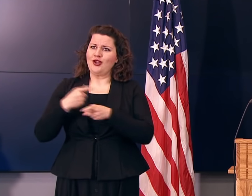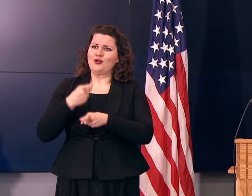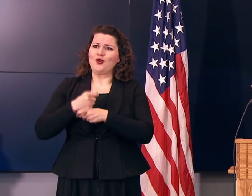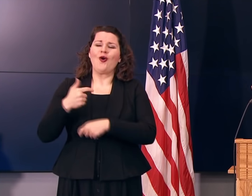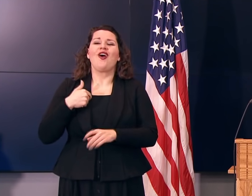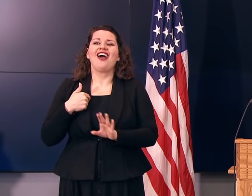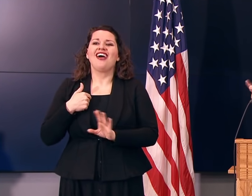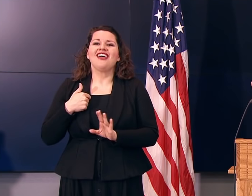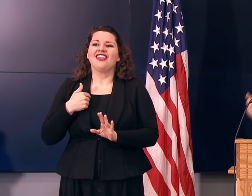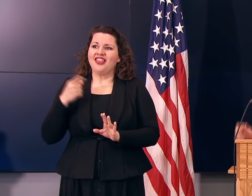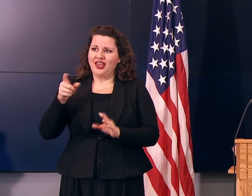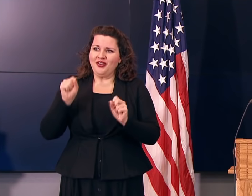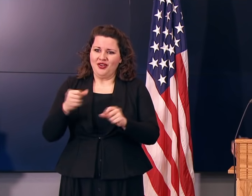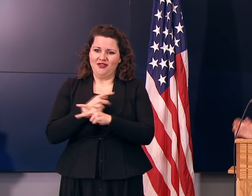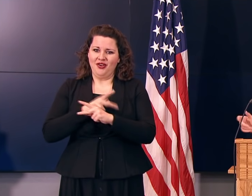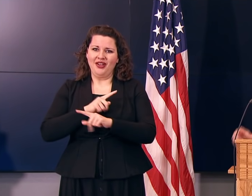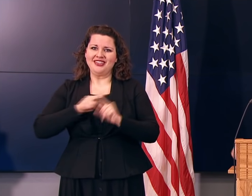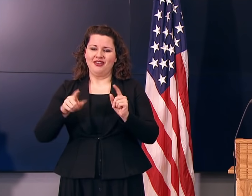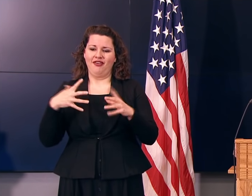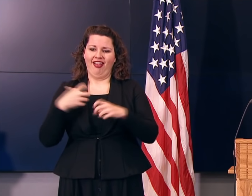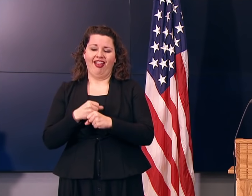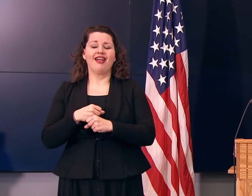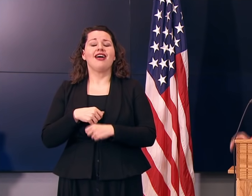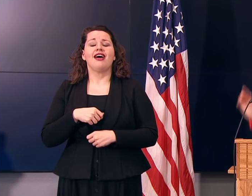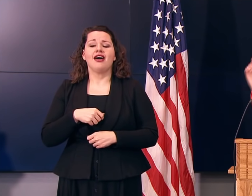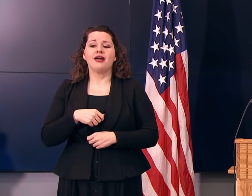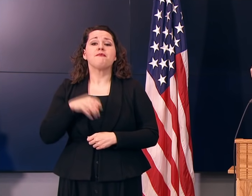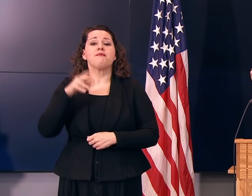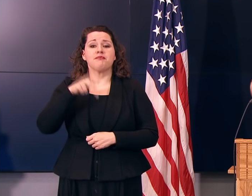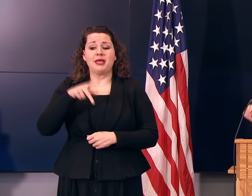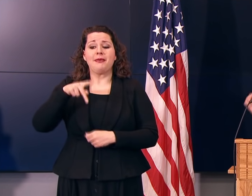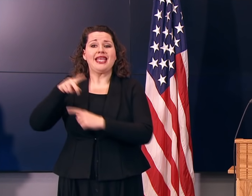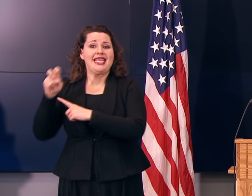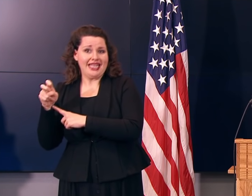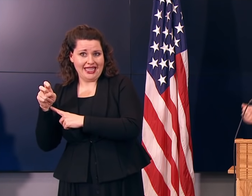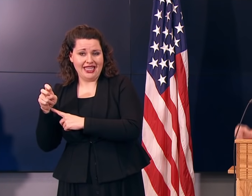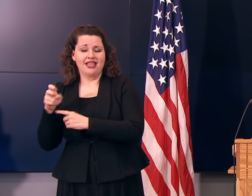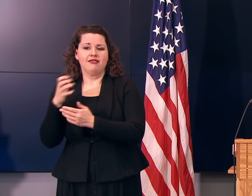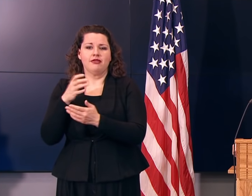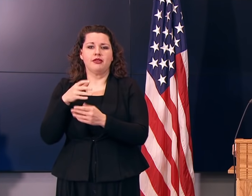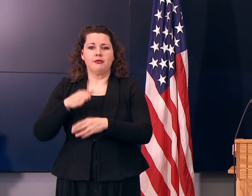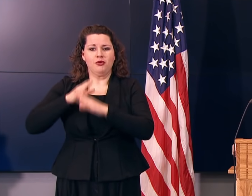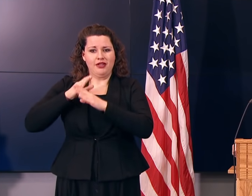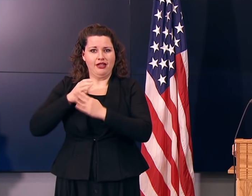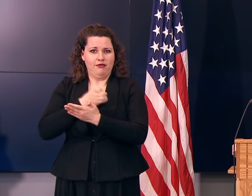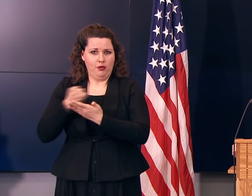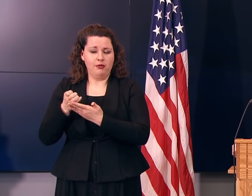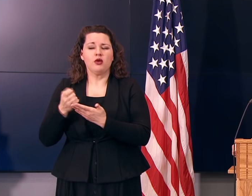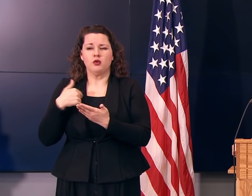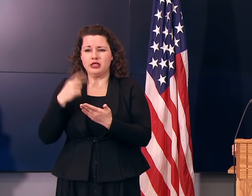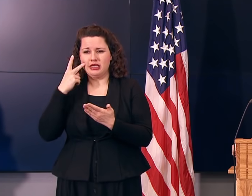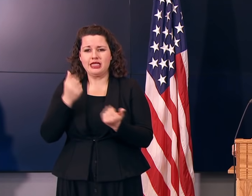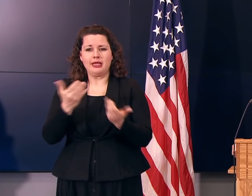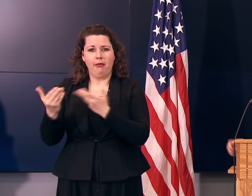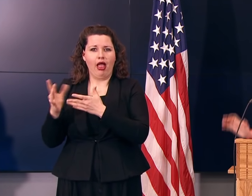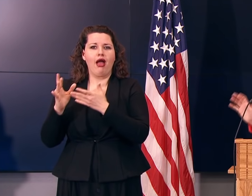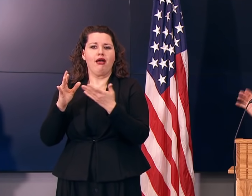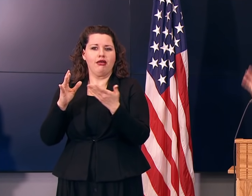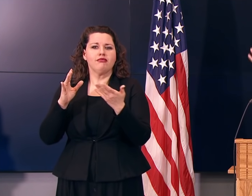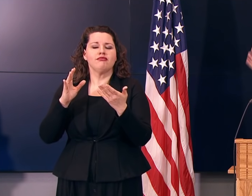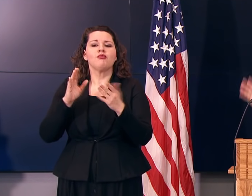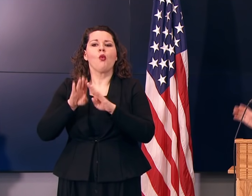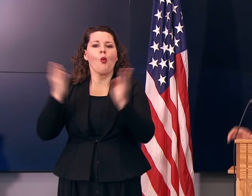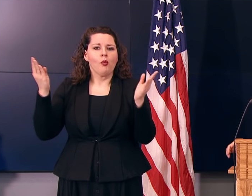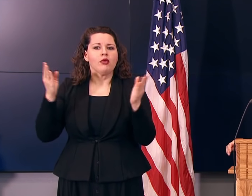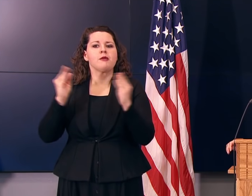was not, they could have found a different acronym. But anyway, the PPE, we are starting to see our supply chains open up. We've got